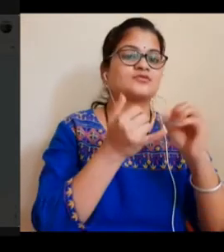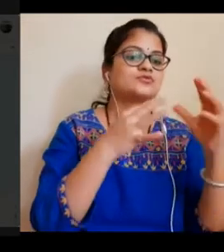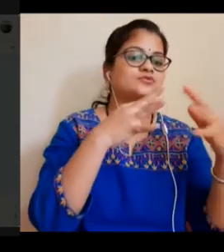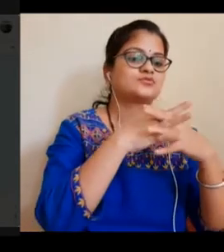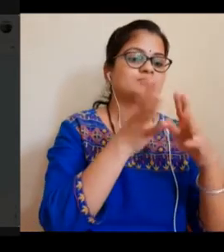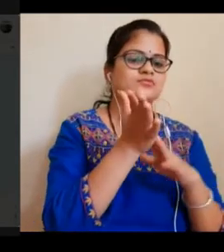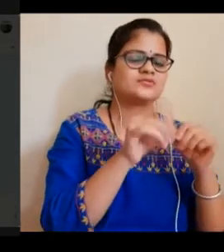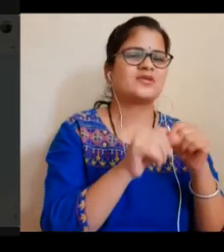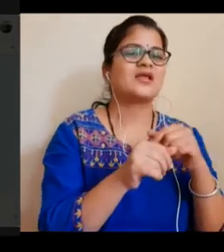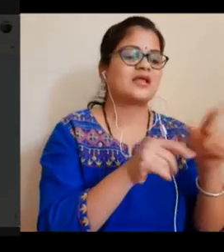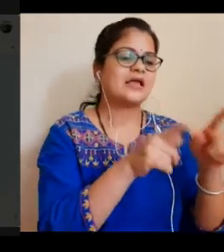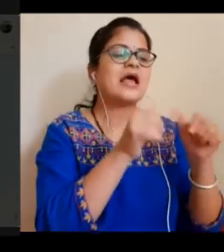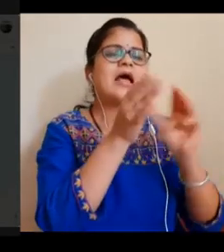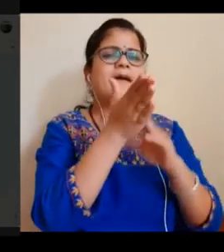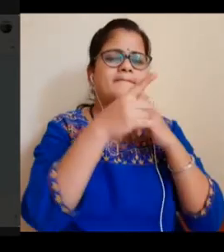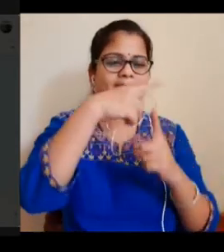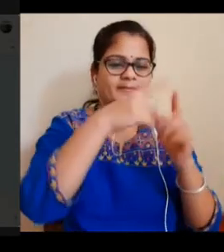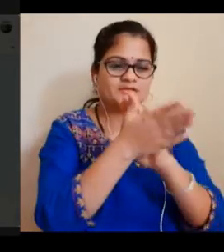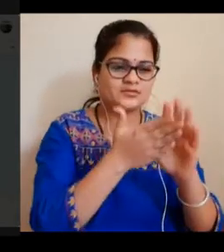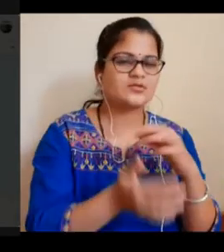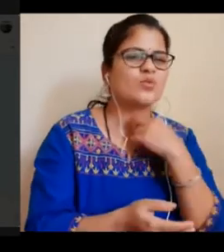like? Amit, please mute yourself.